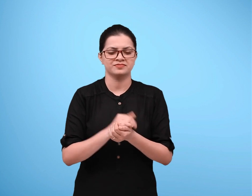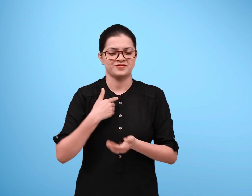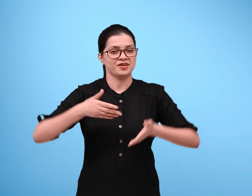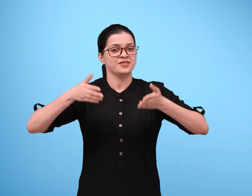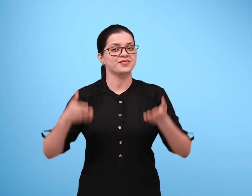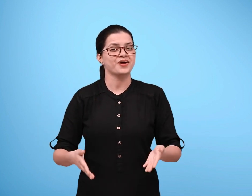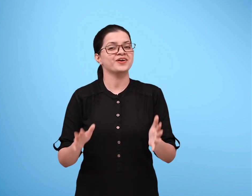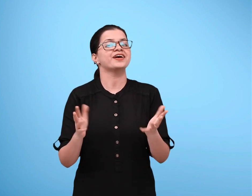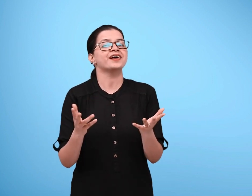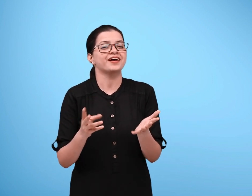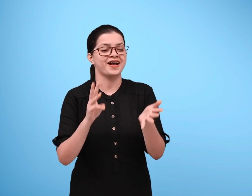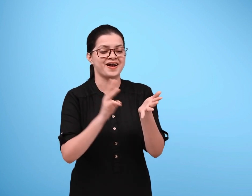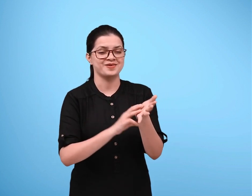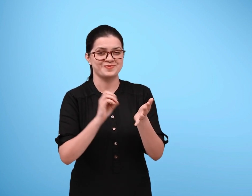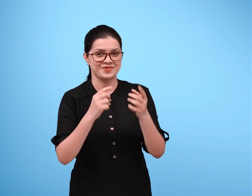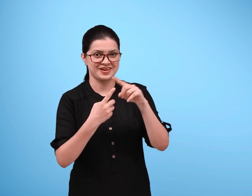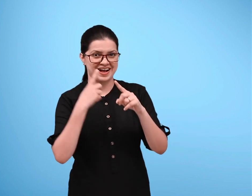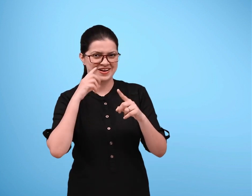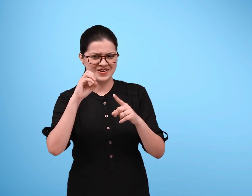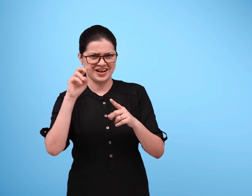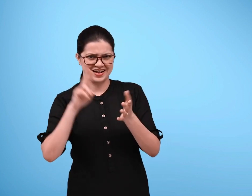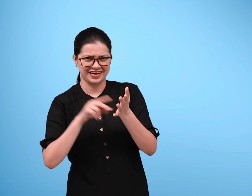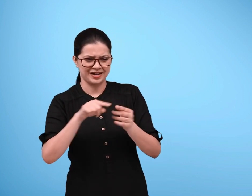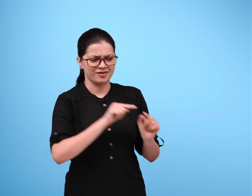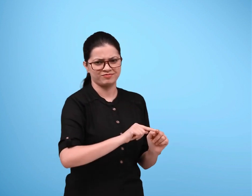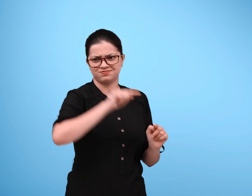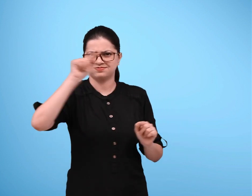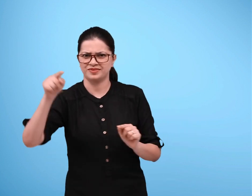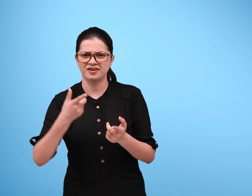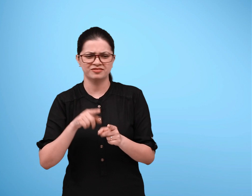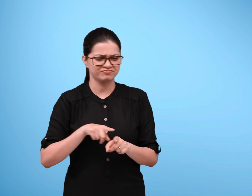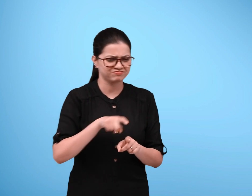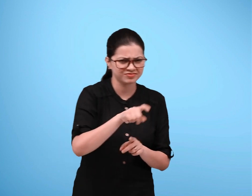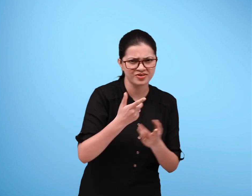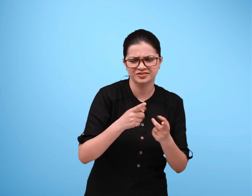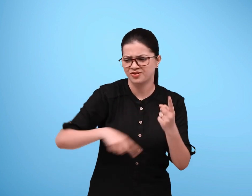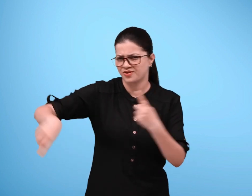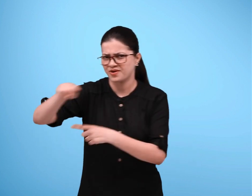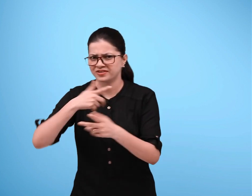Let us now look at some types of motion to help us understand these differences.